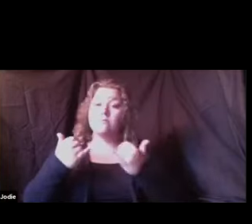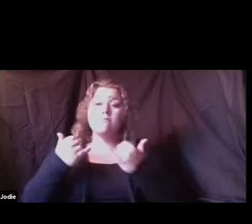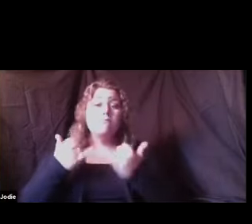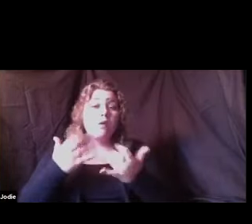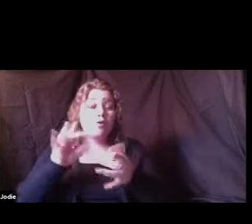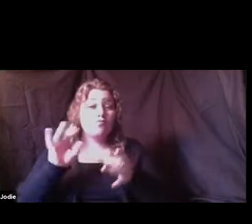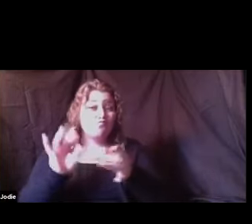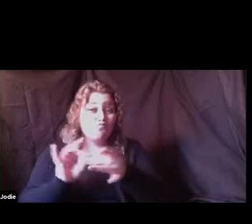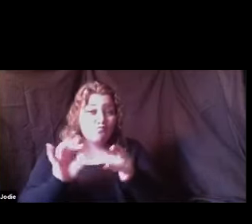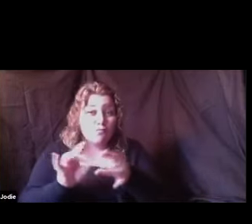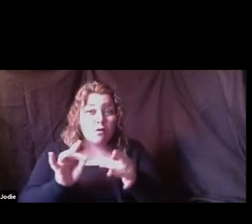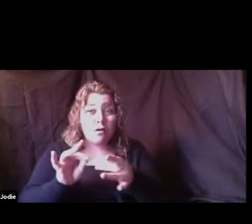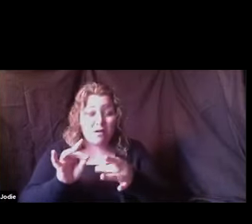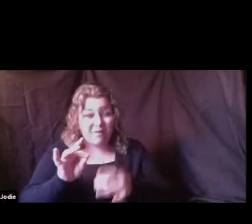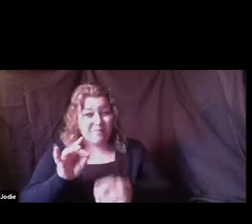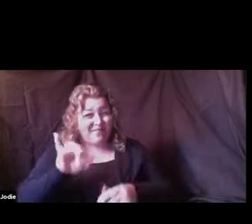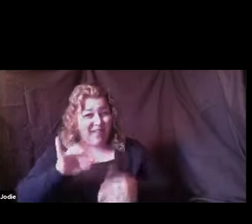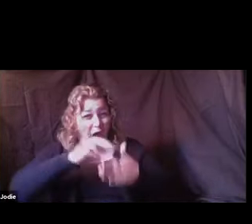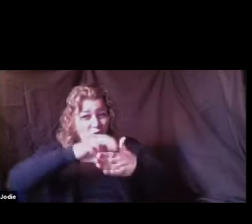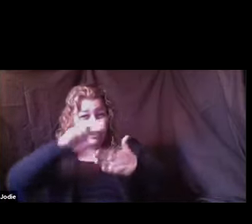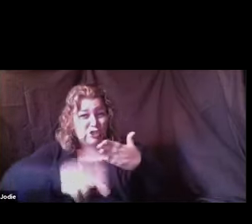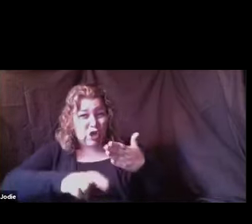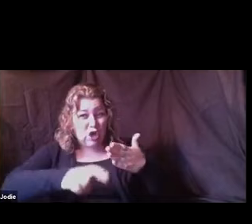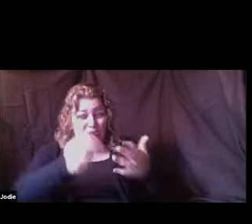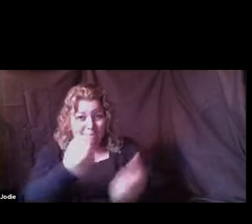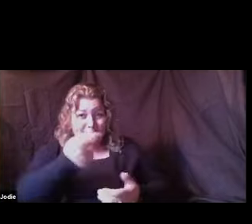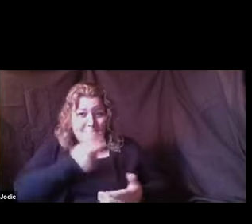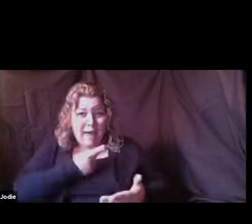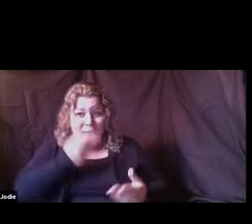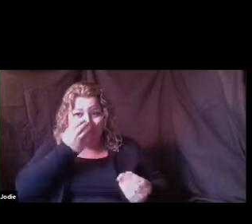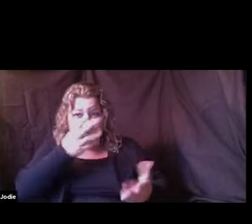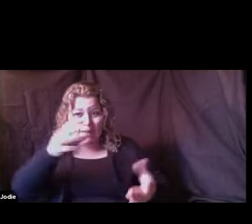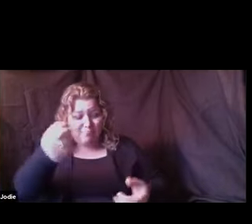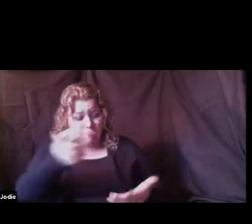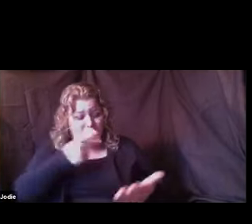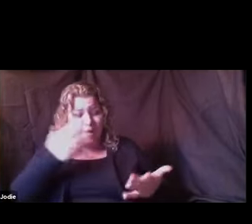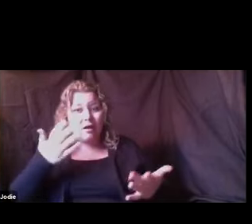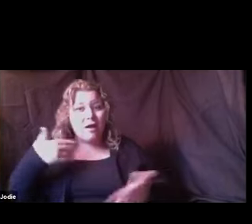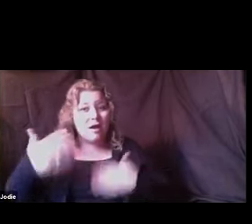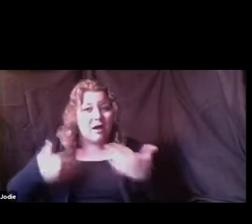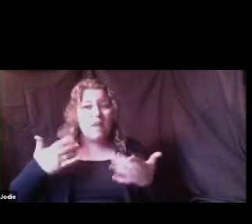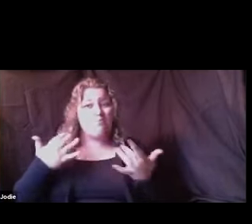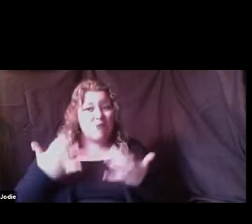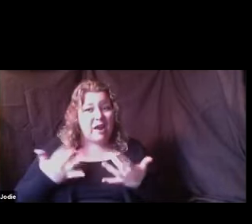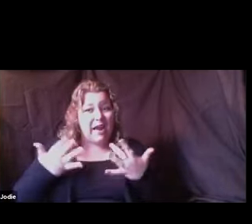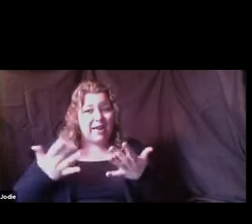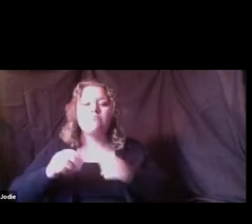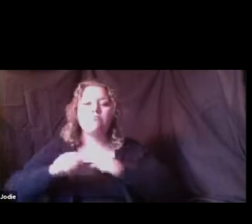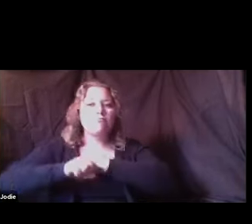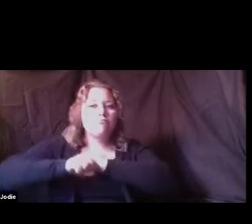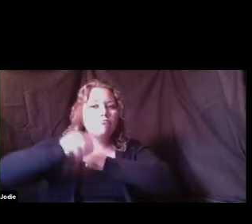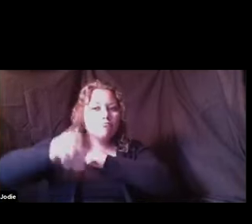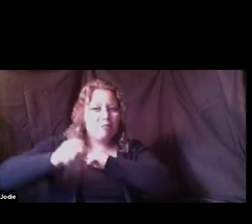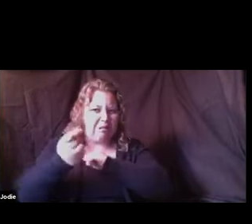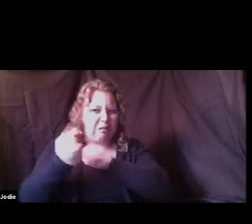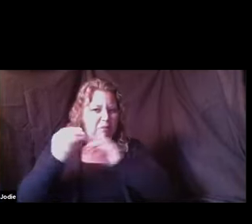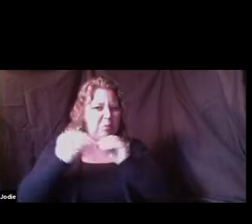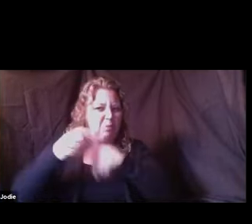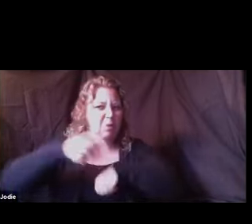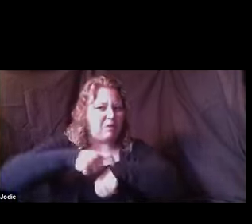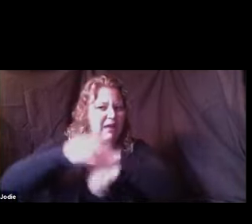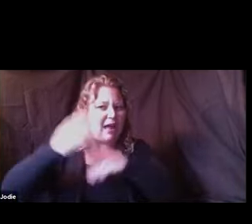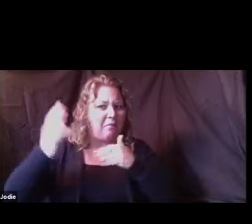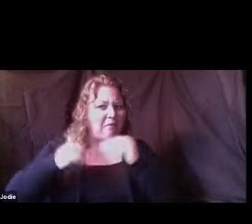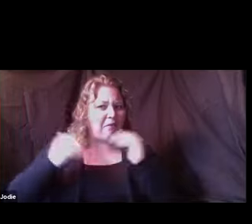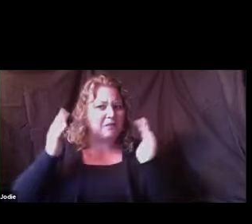test results took longer than we had hoped to come in. I think that can be attributed to the fact that